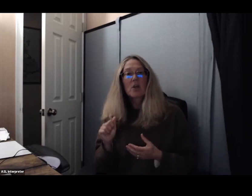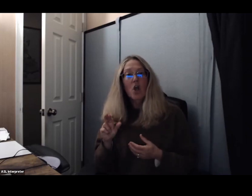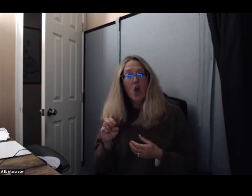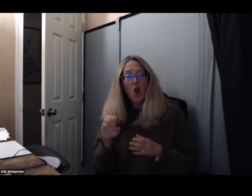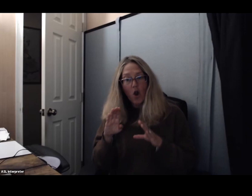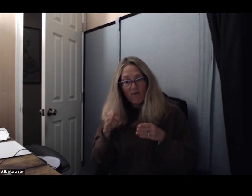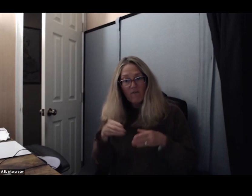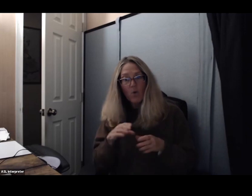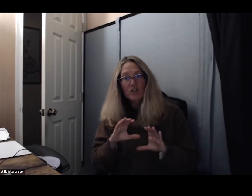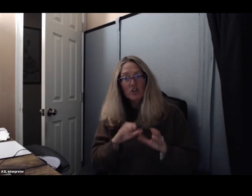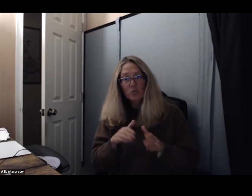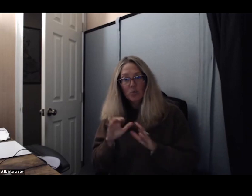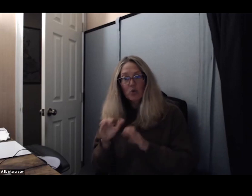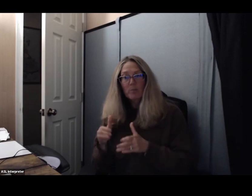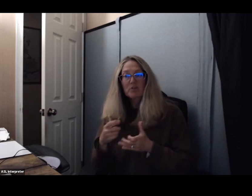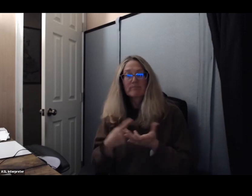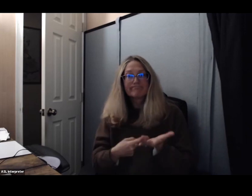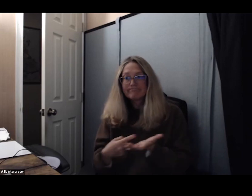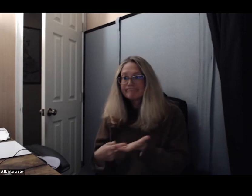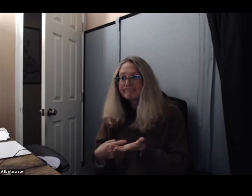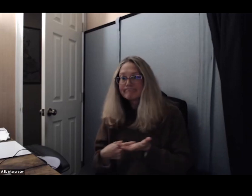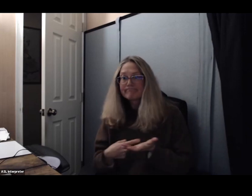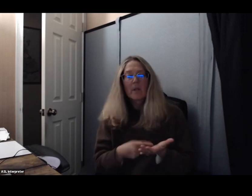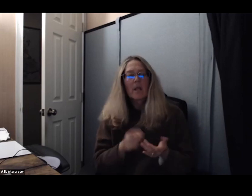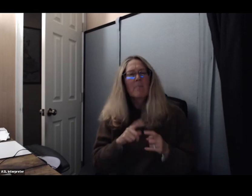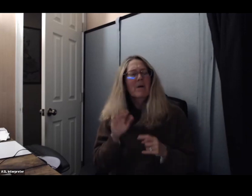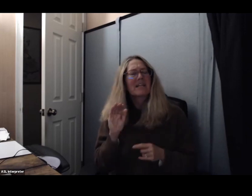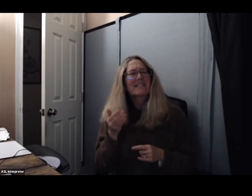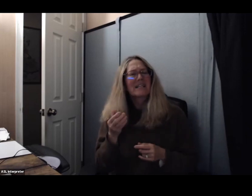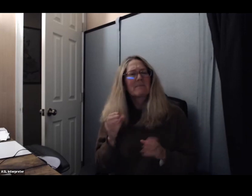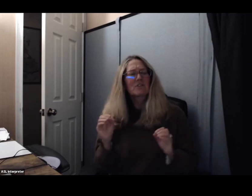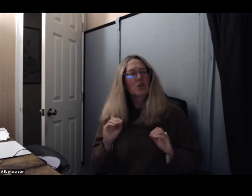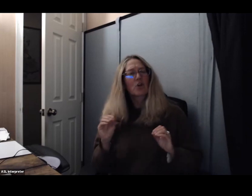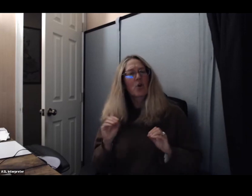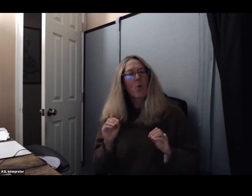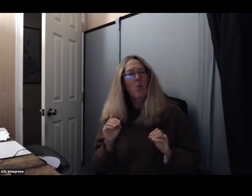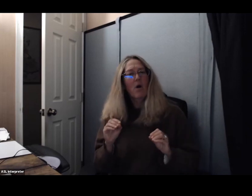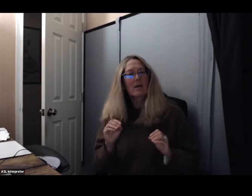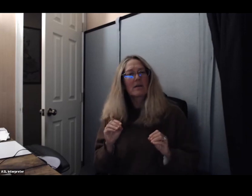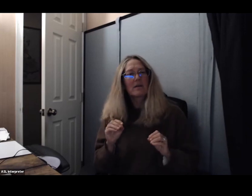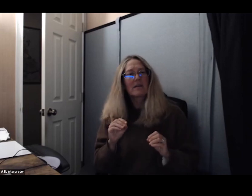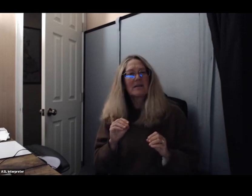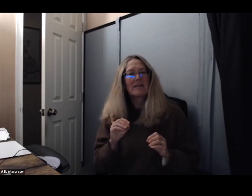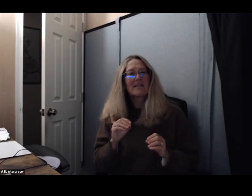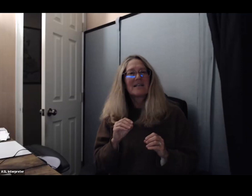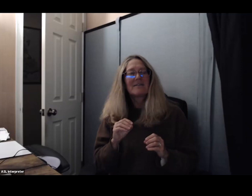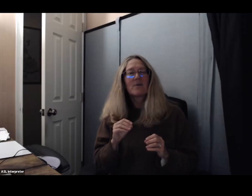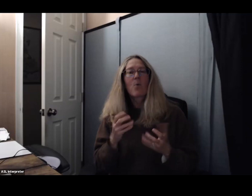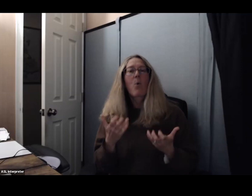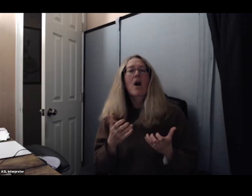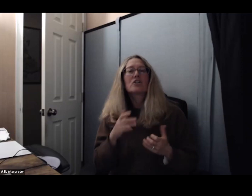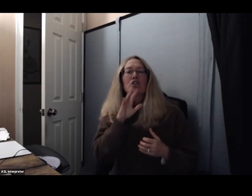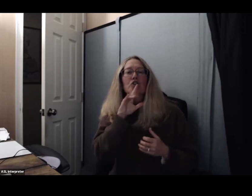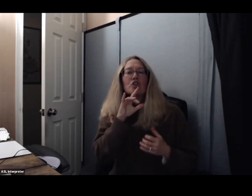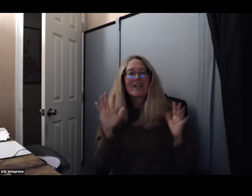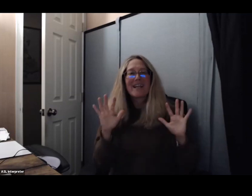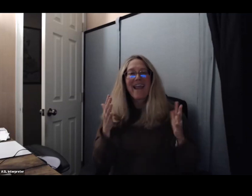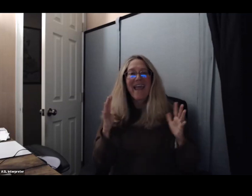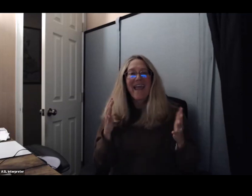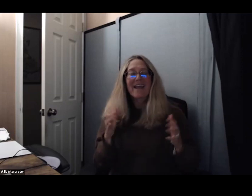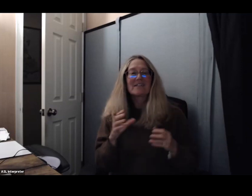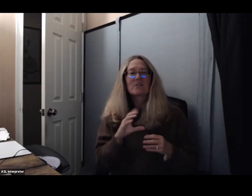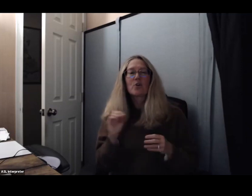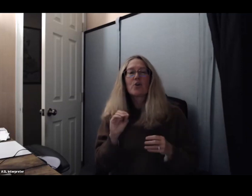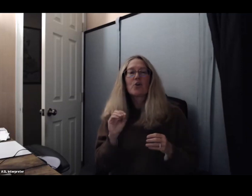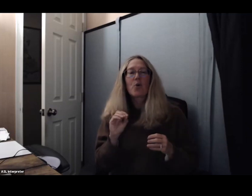doing focus groups, but it seems like nobody's getting their hands dirty. Nobody's talking to the